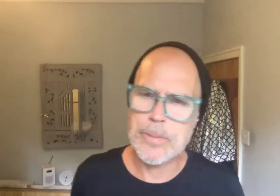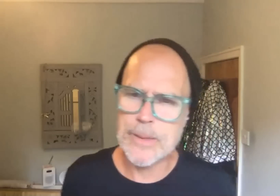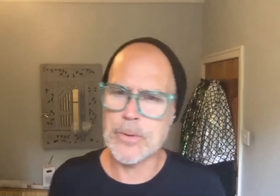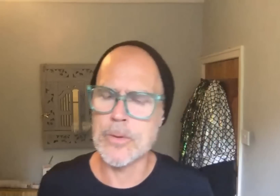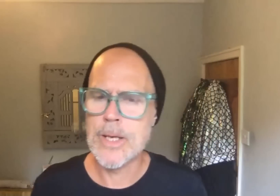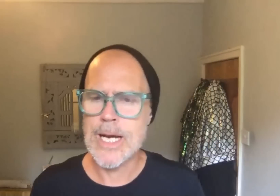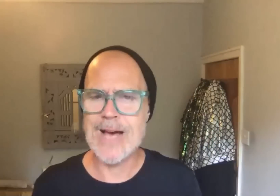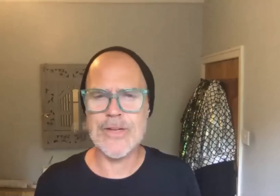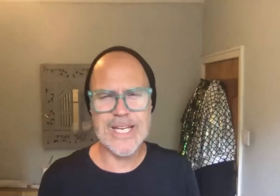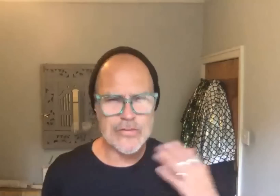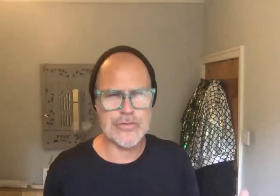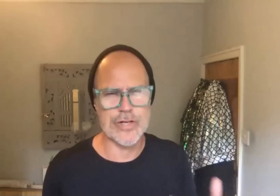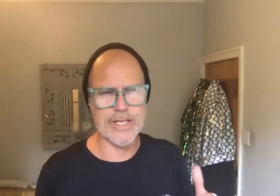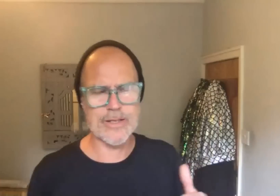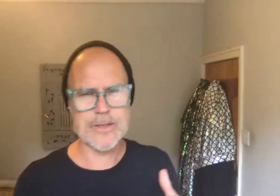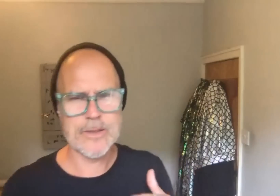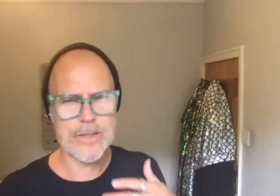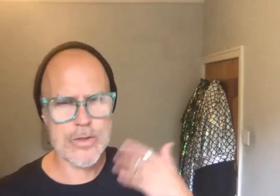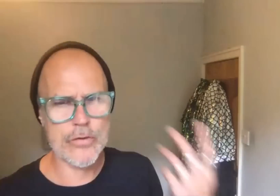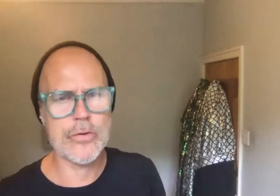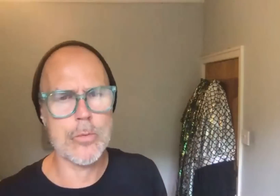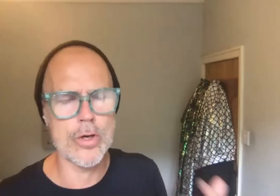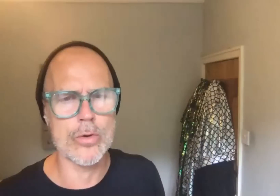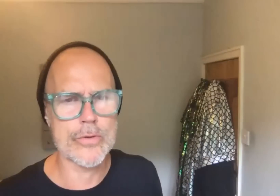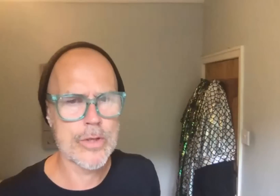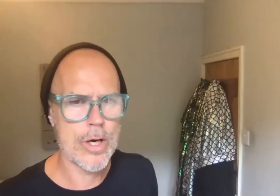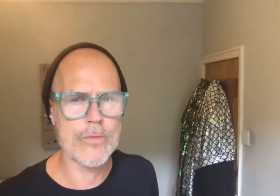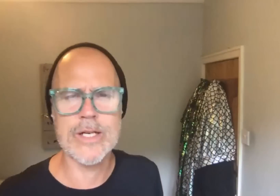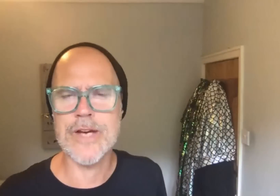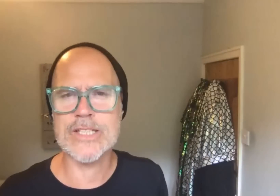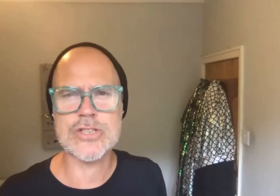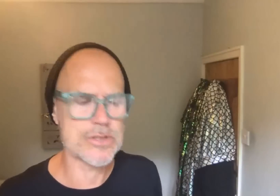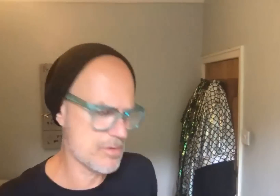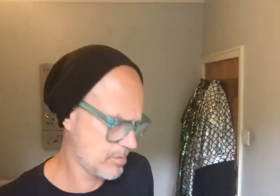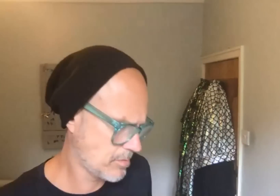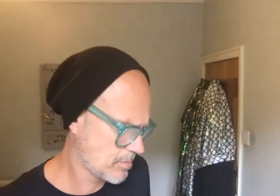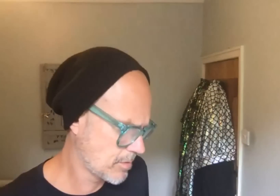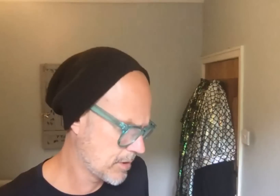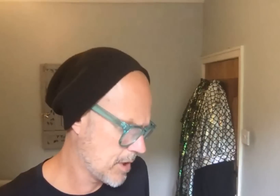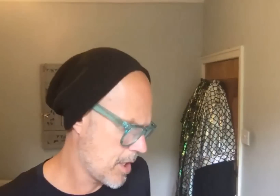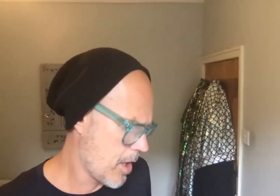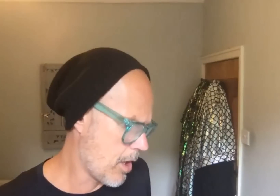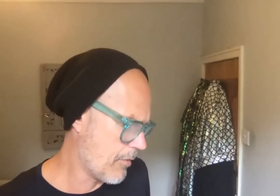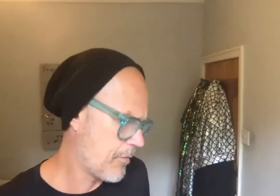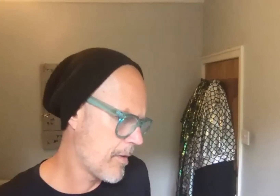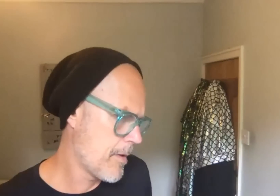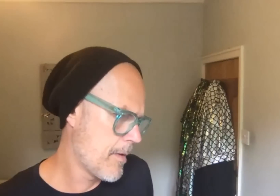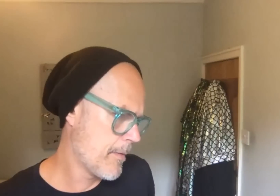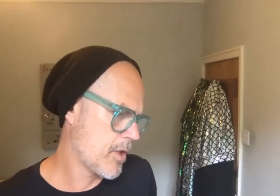Disabled people have a history across the world of innovation,